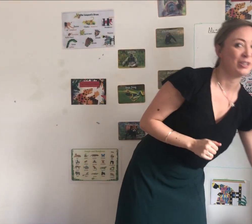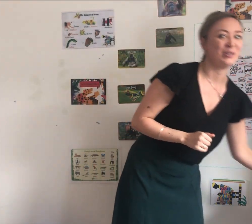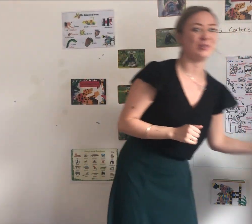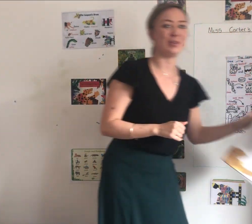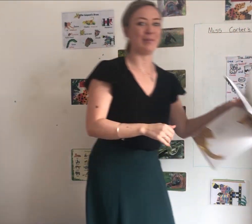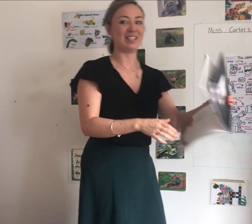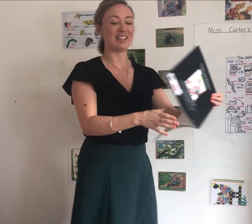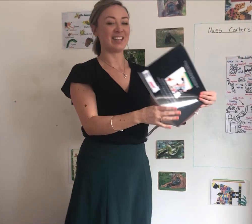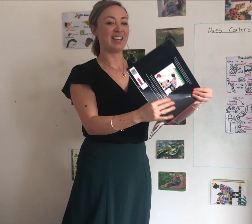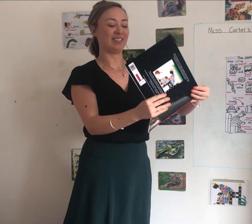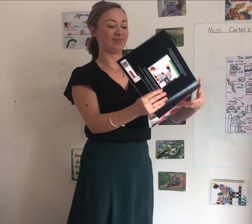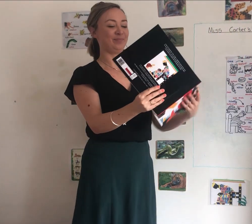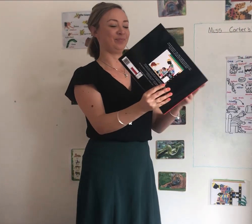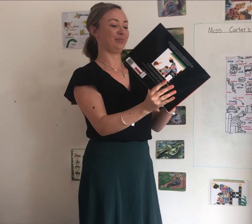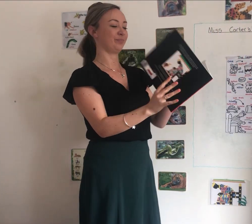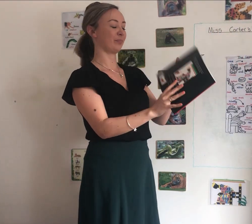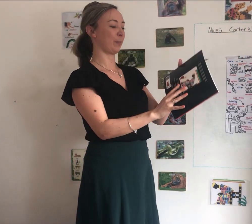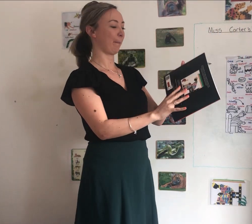Who do we meet then?